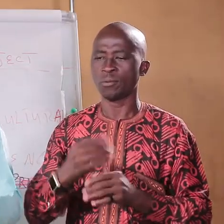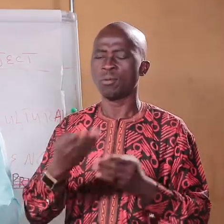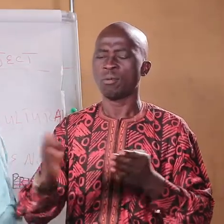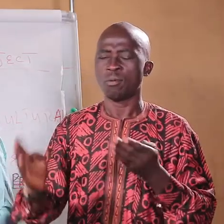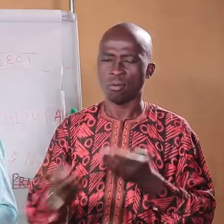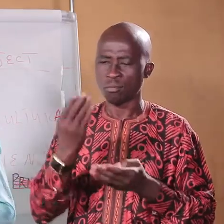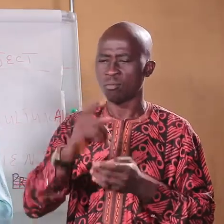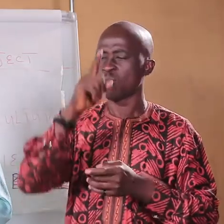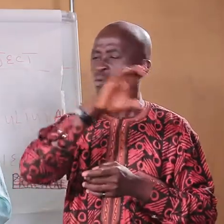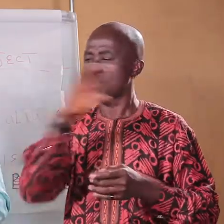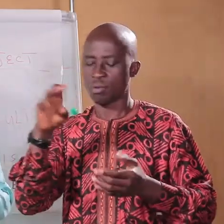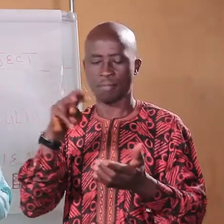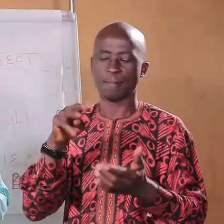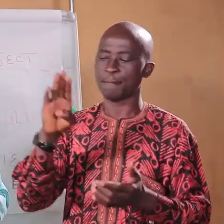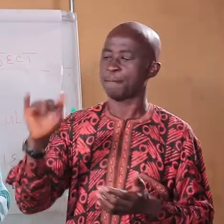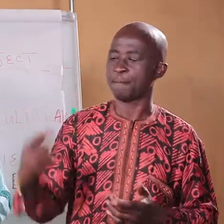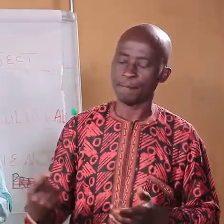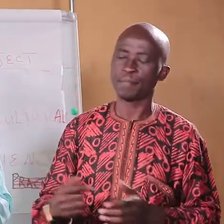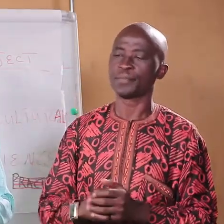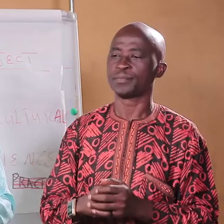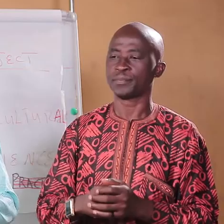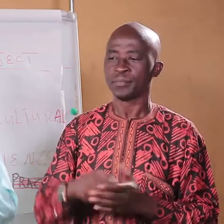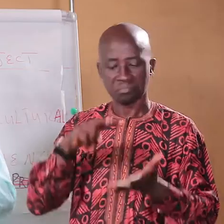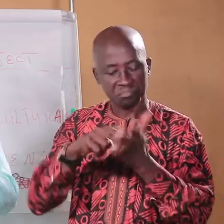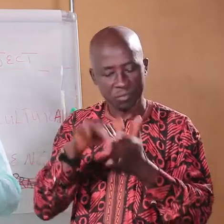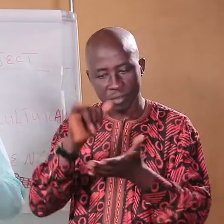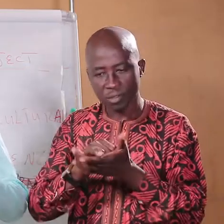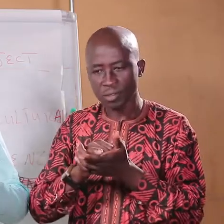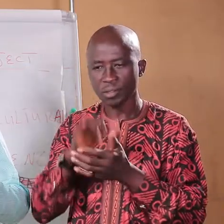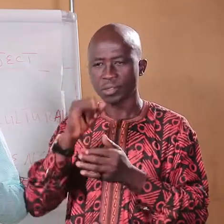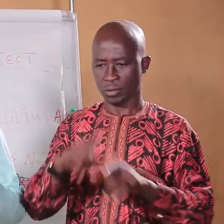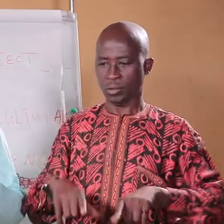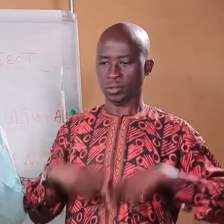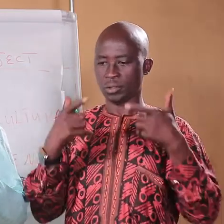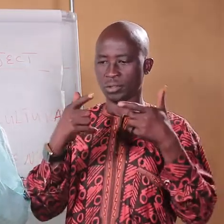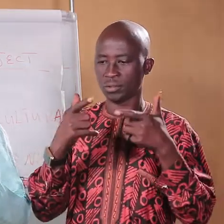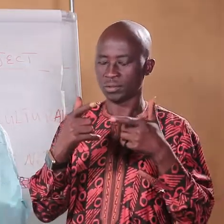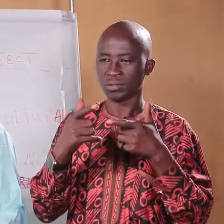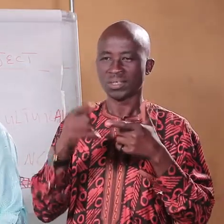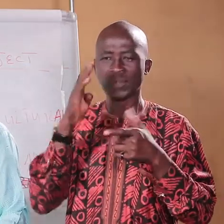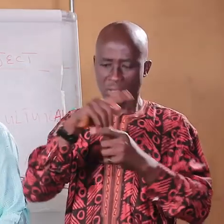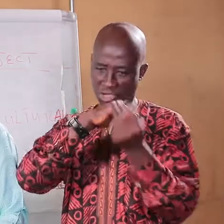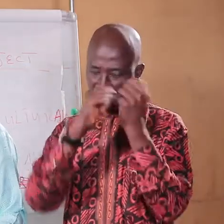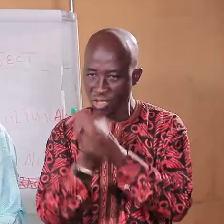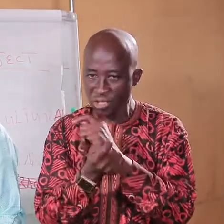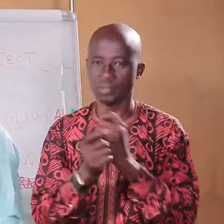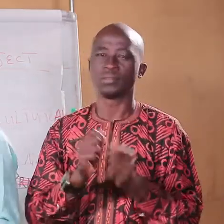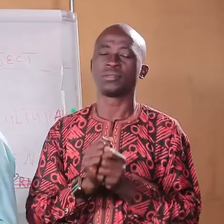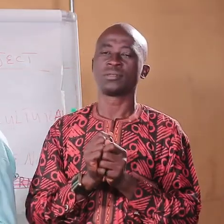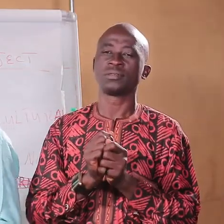almost 100 bags. By implication, it means that his life will